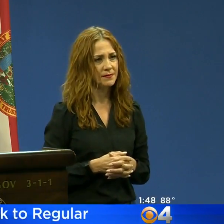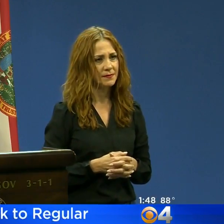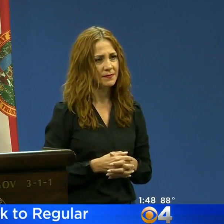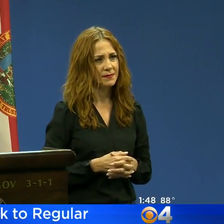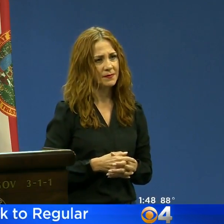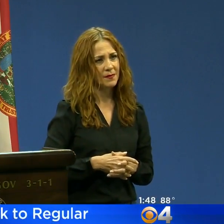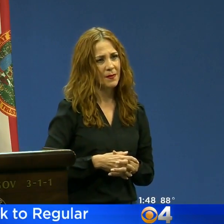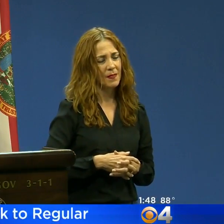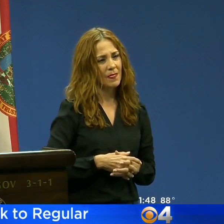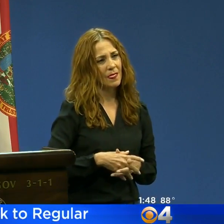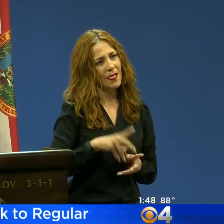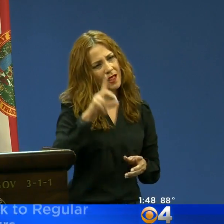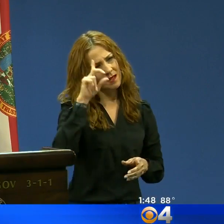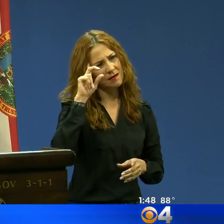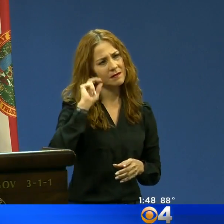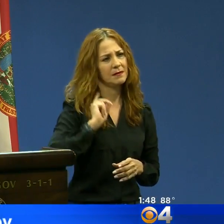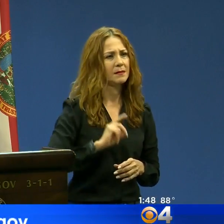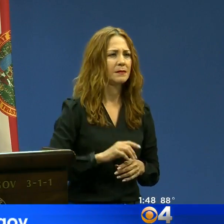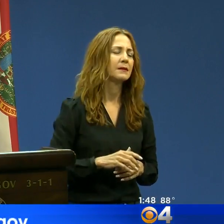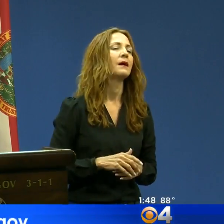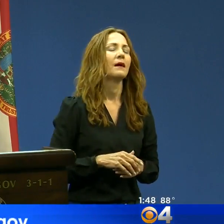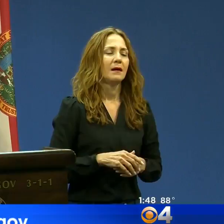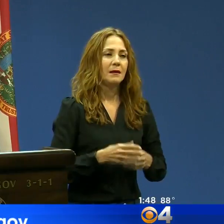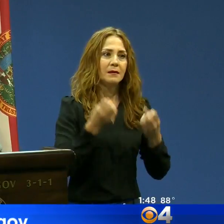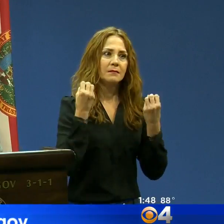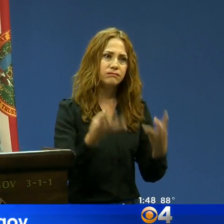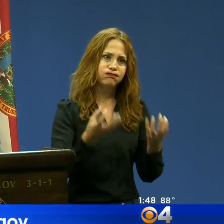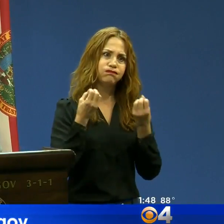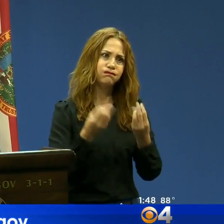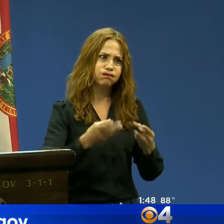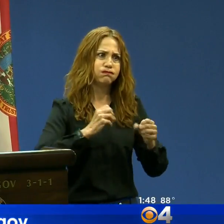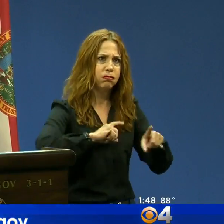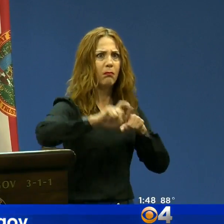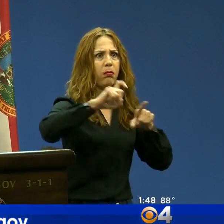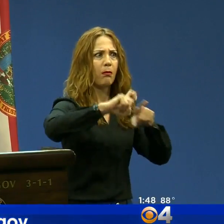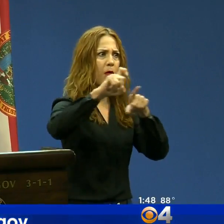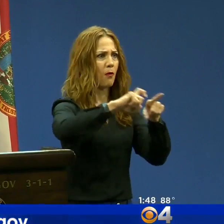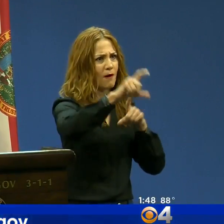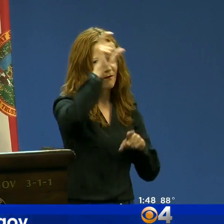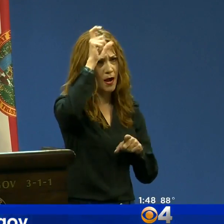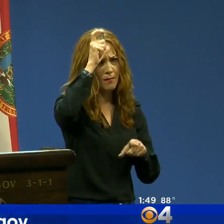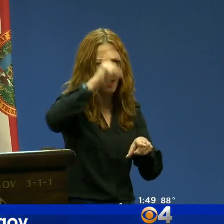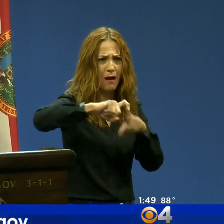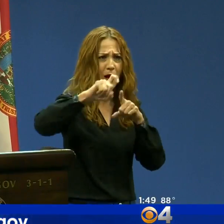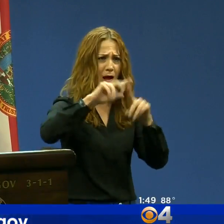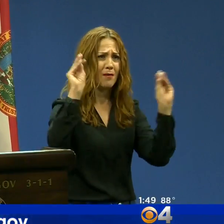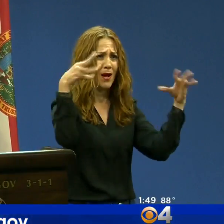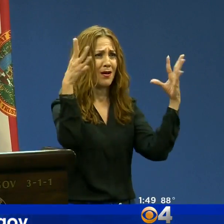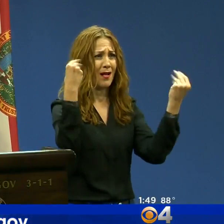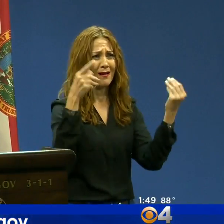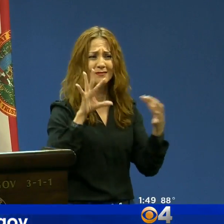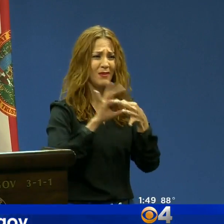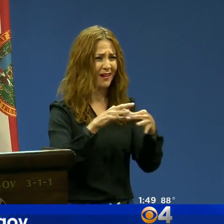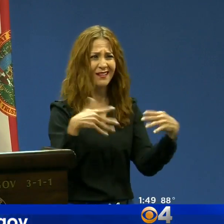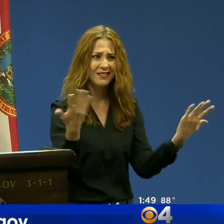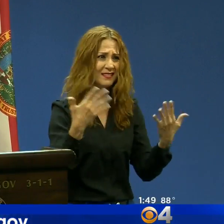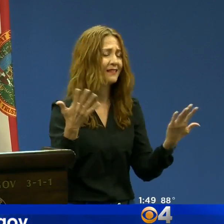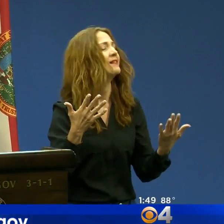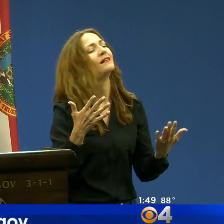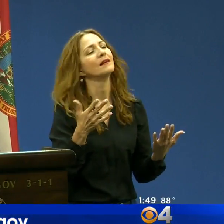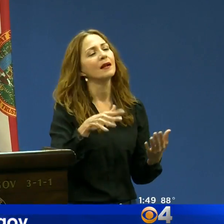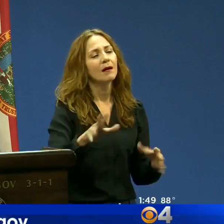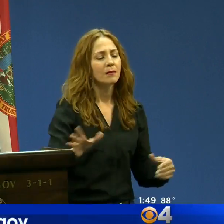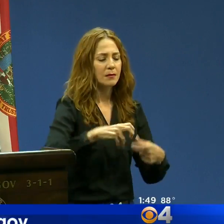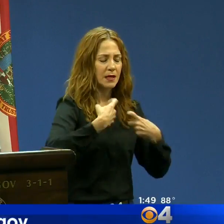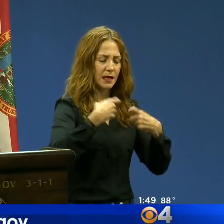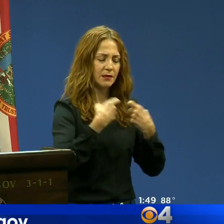department has been receiving an increase of calls regarding carbon monoxide. It's very, very dangerous. Let me remind you to never